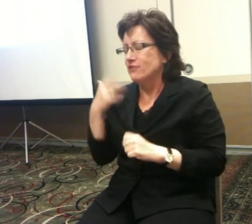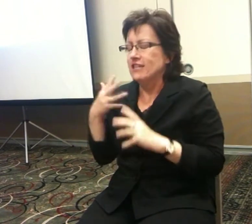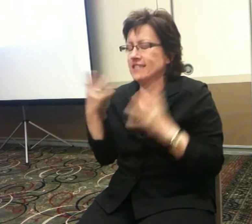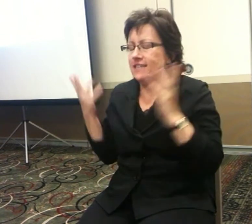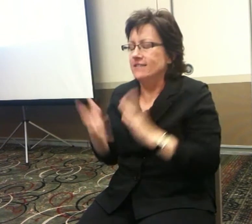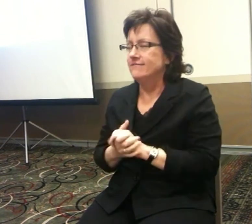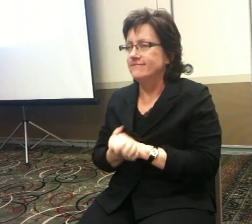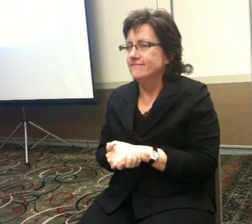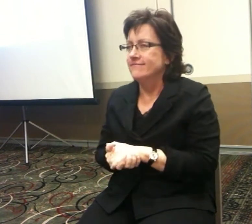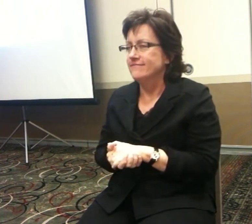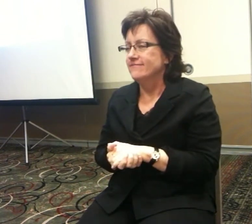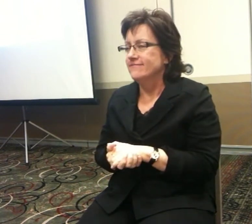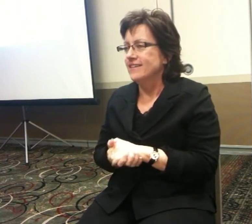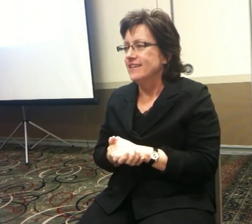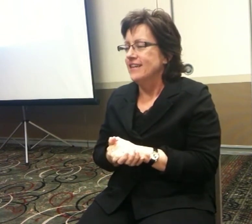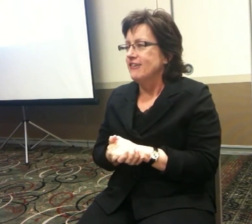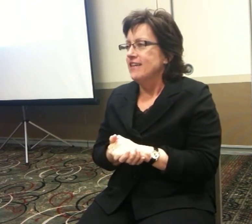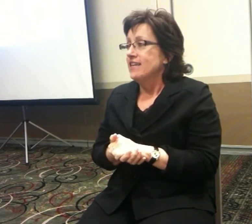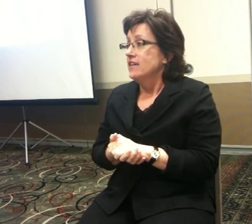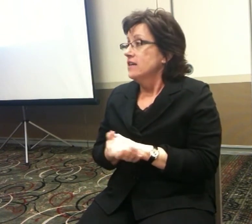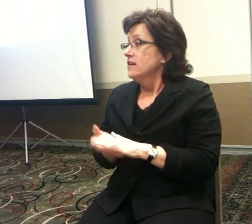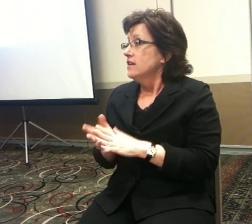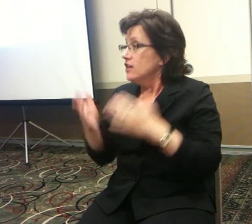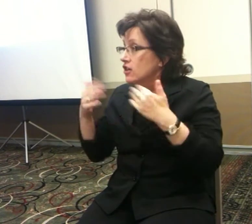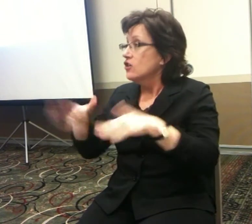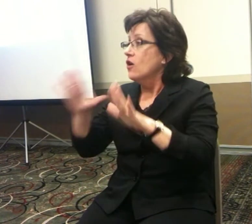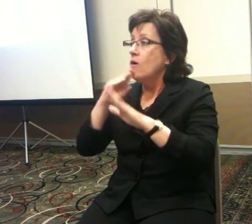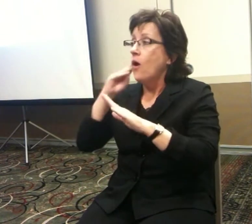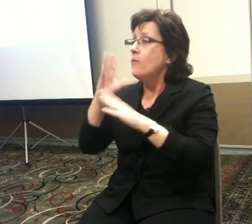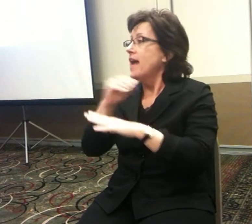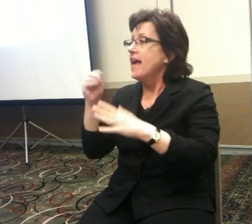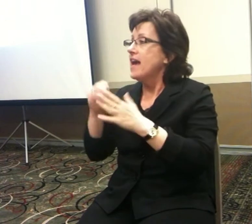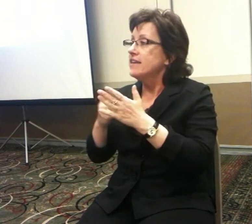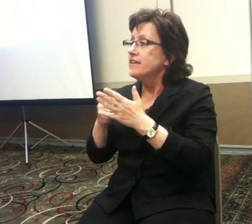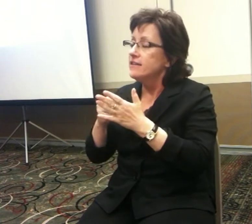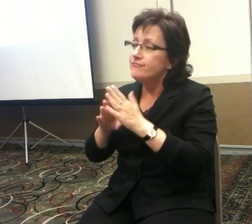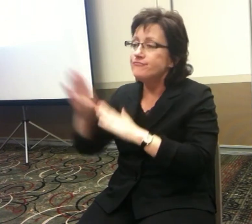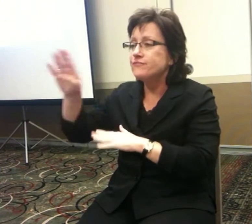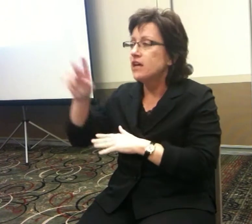All right, go home and prosper.